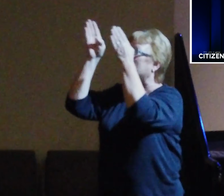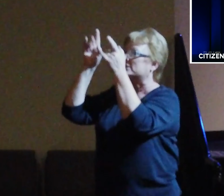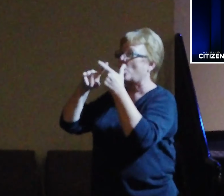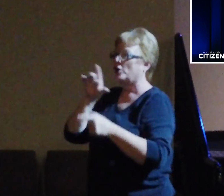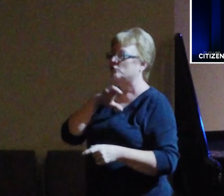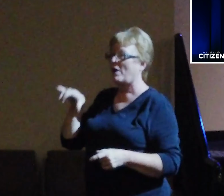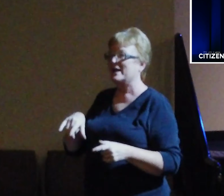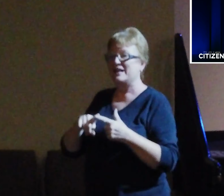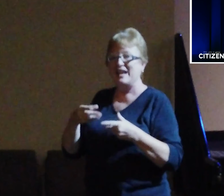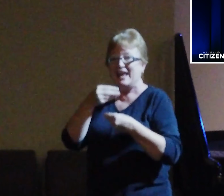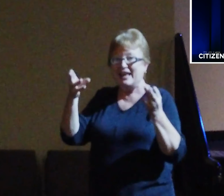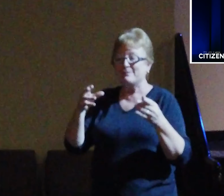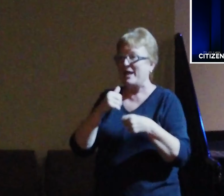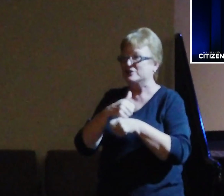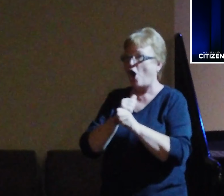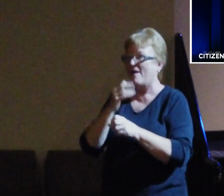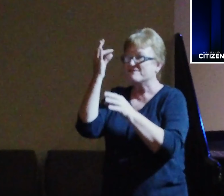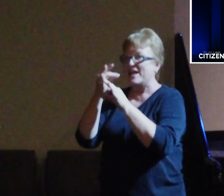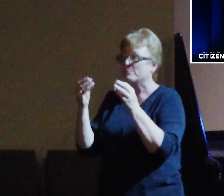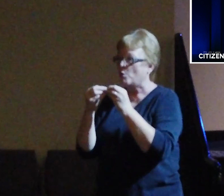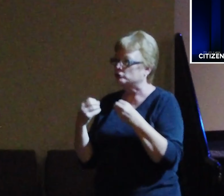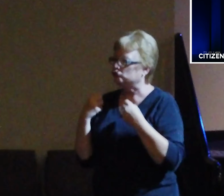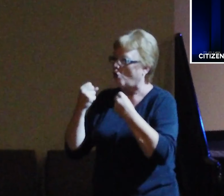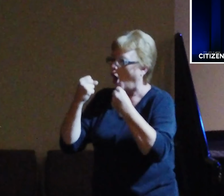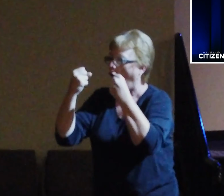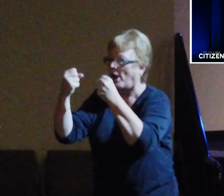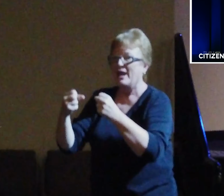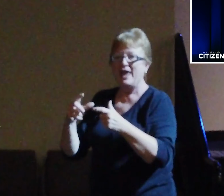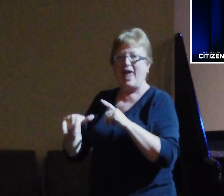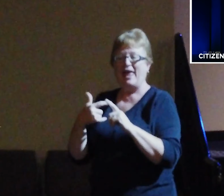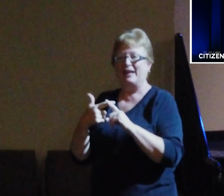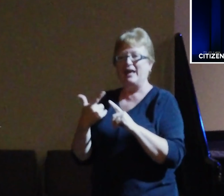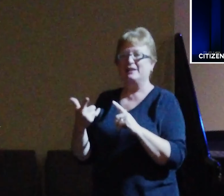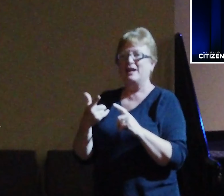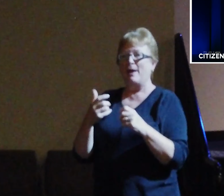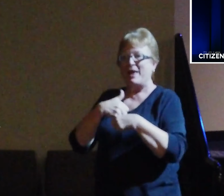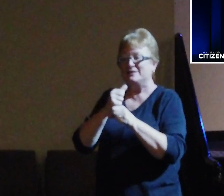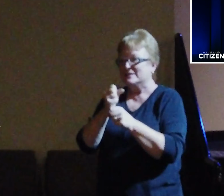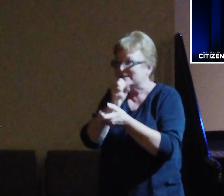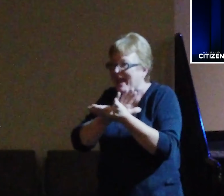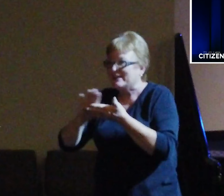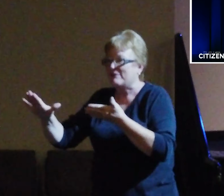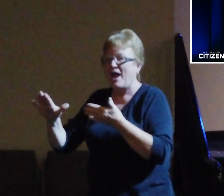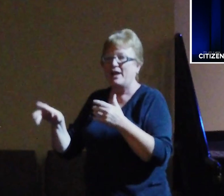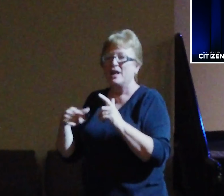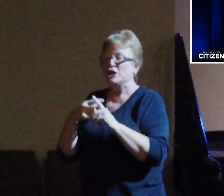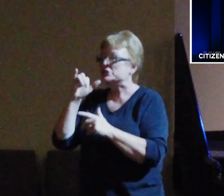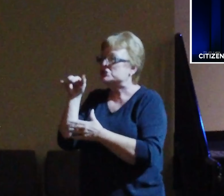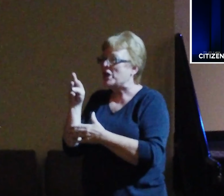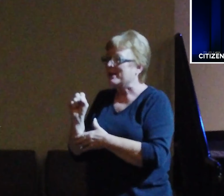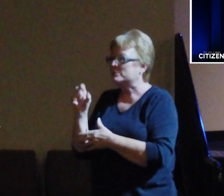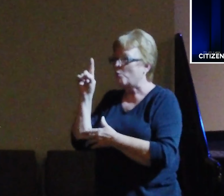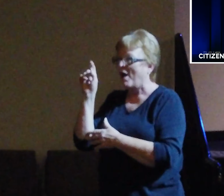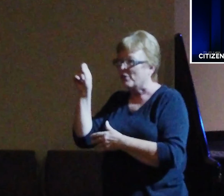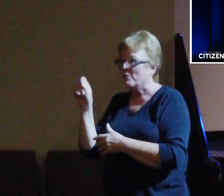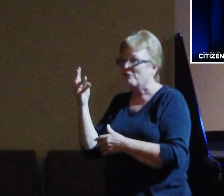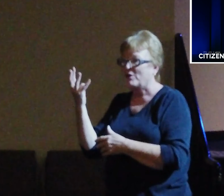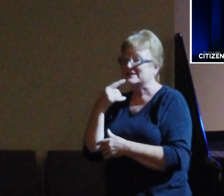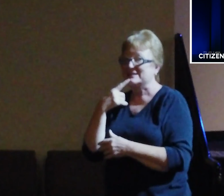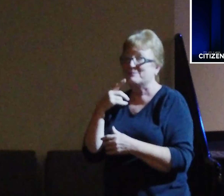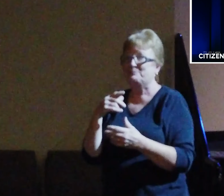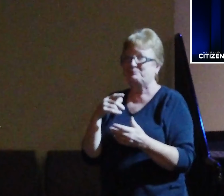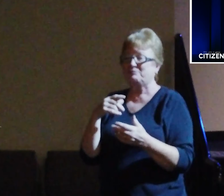strengthens our faith and it sanctifies us. James 1, 2 to 4 explains a little about how that works.